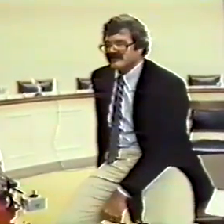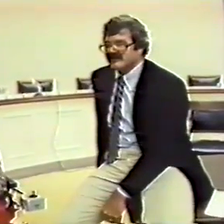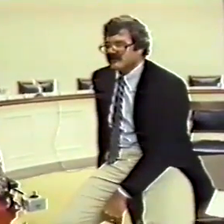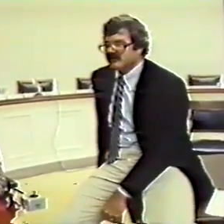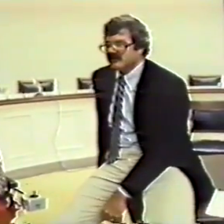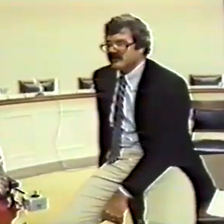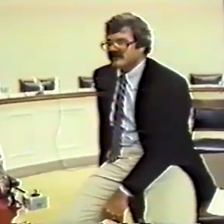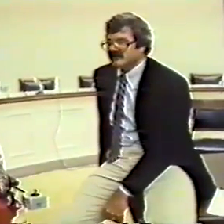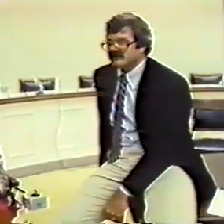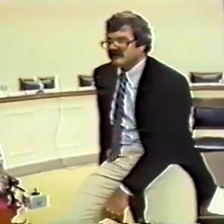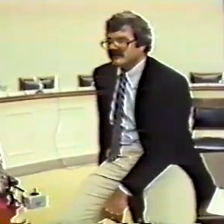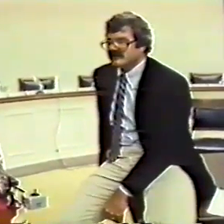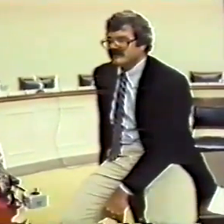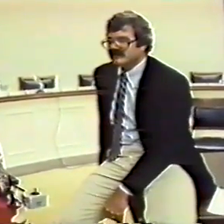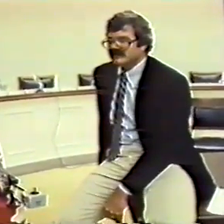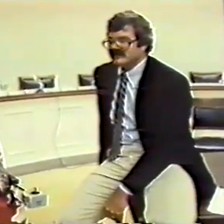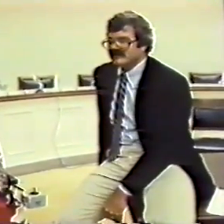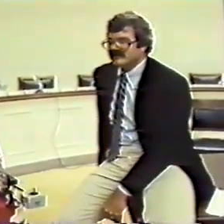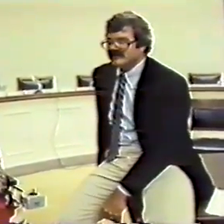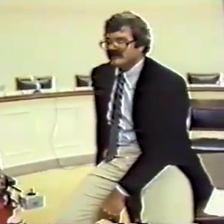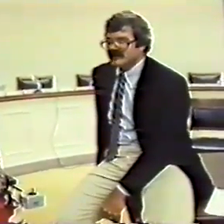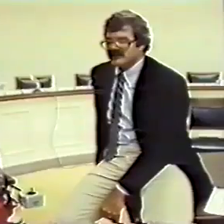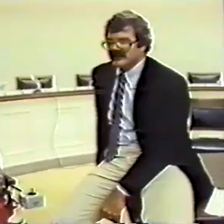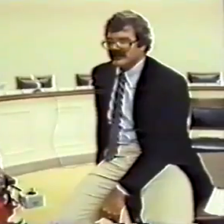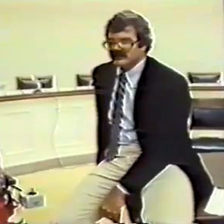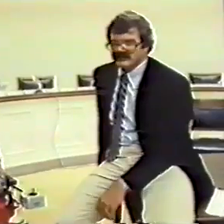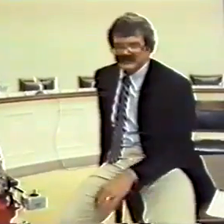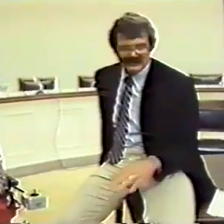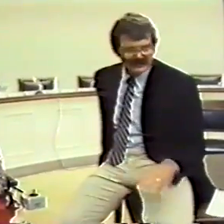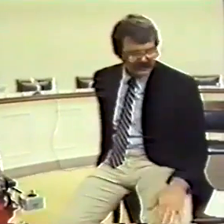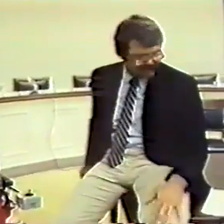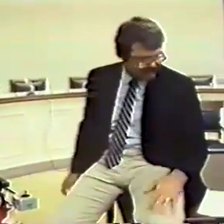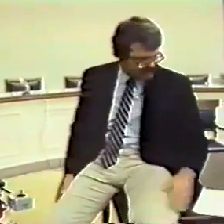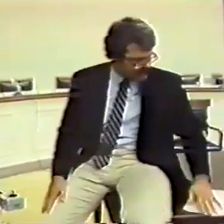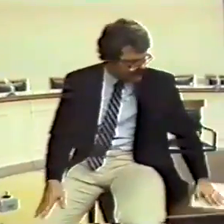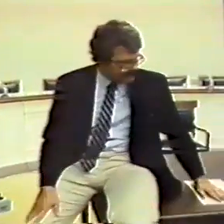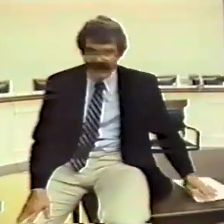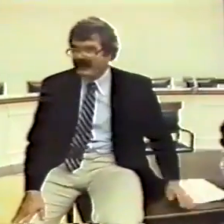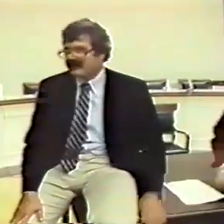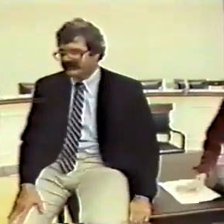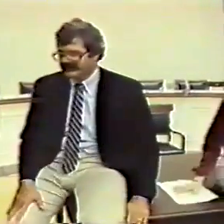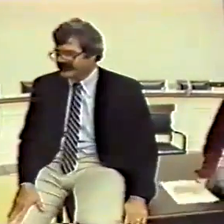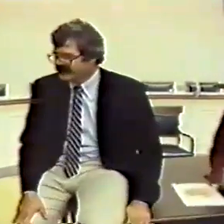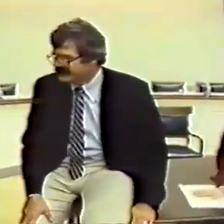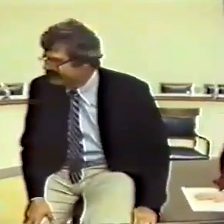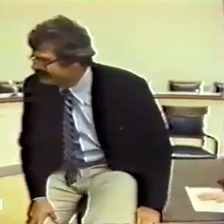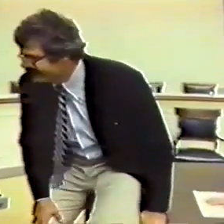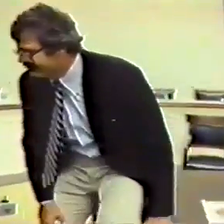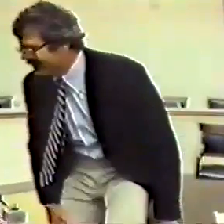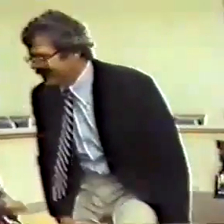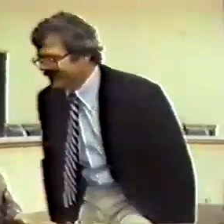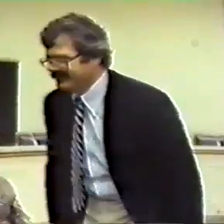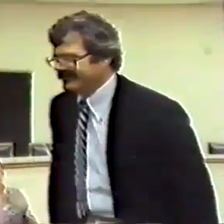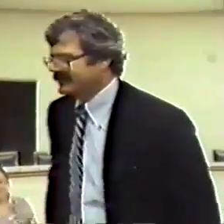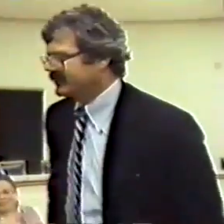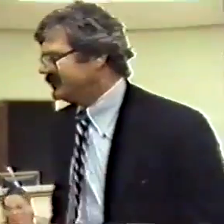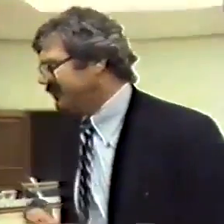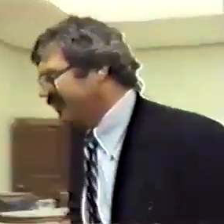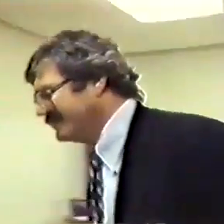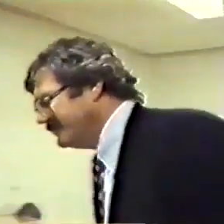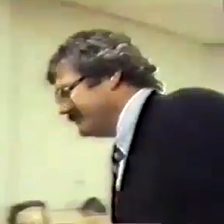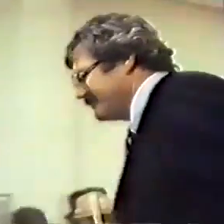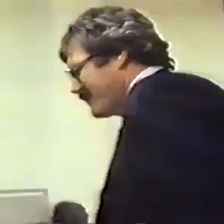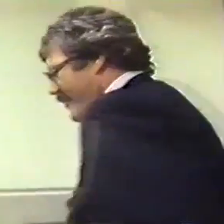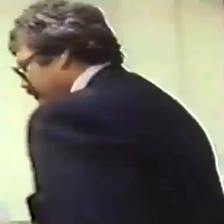trying to say don't repeal them. It's amazing how it works in the system. Thank you. Thank you. Bye then.